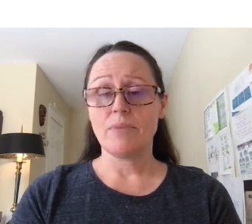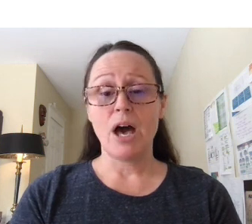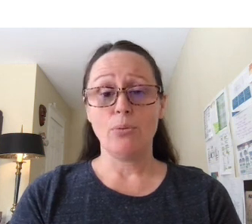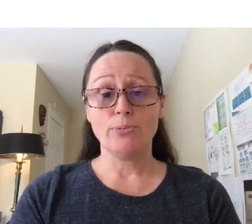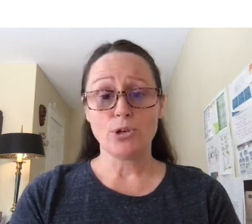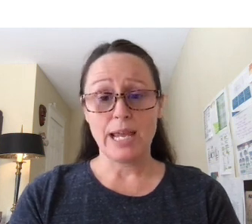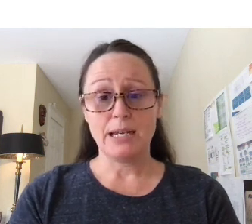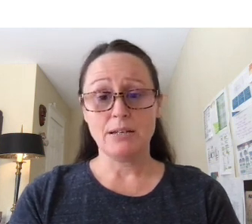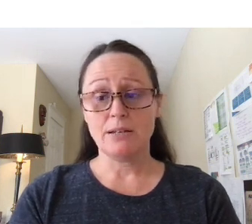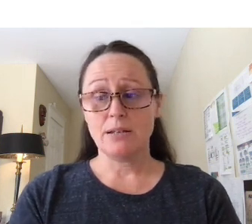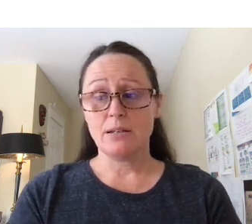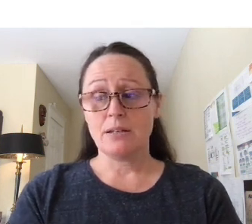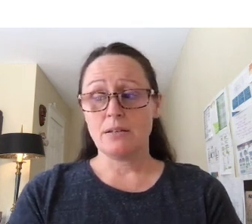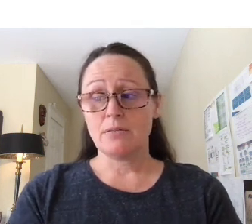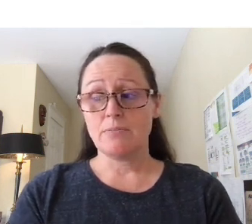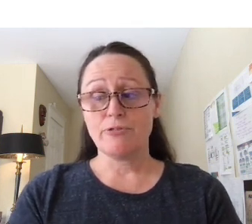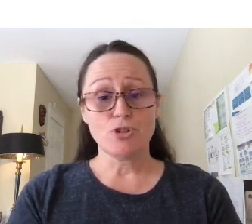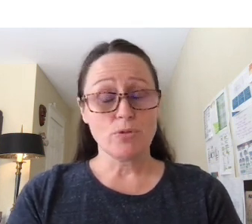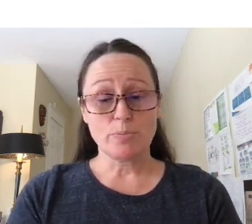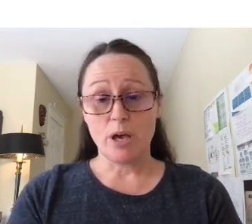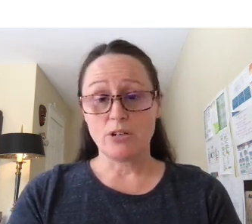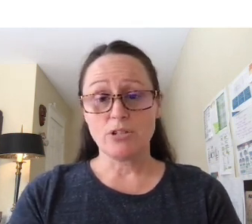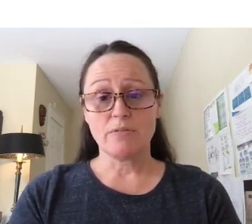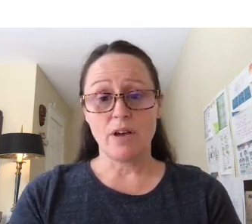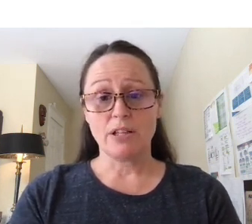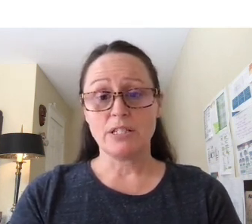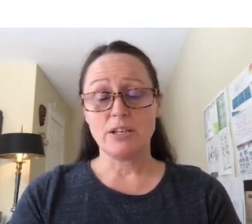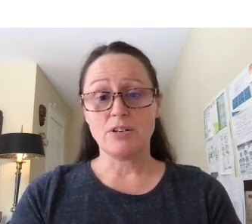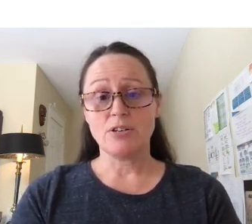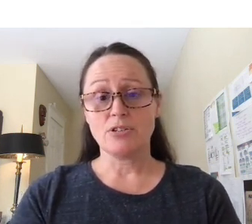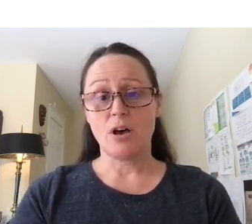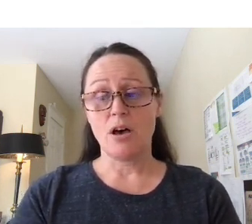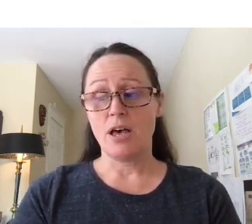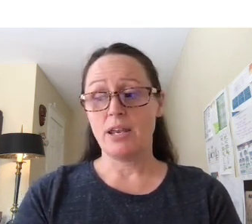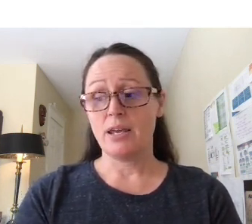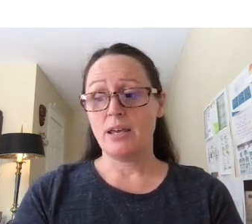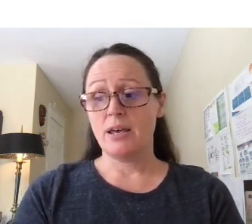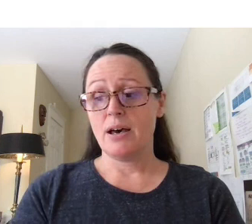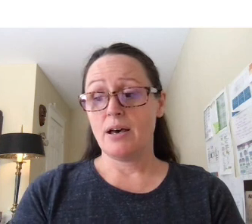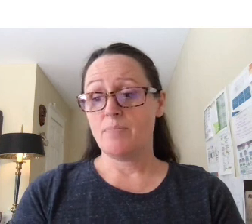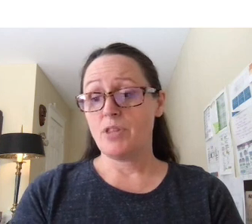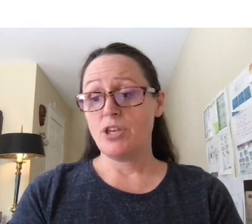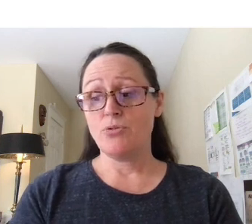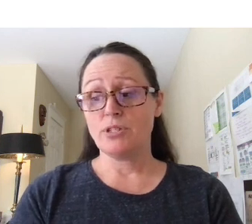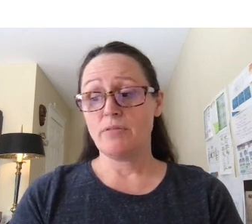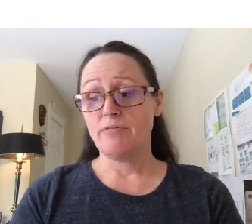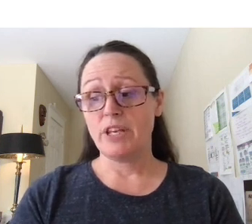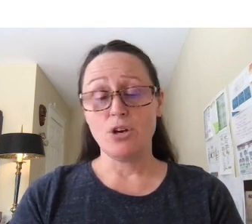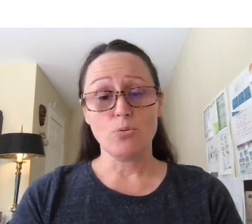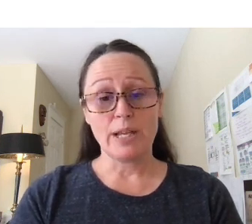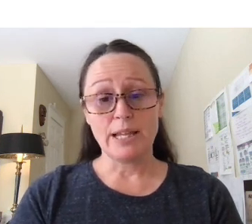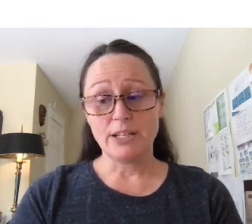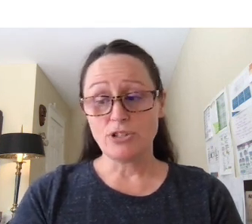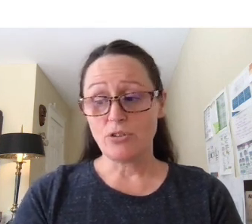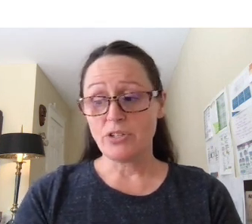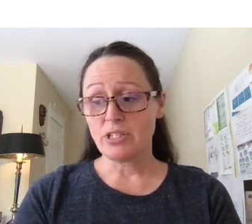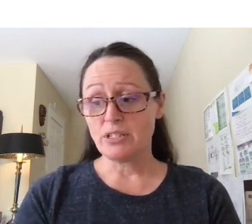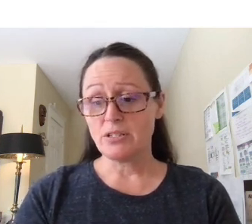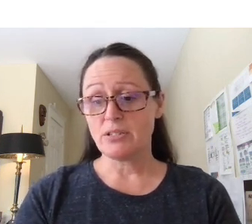help train first responders and volunteers on the use of video relay services,